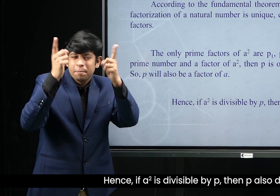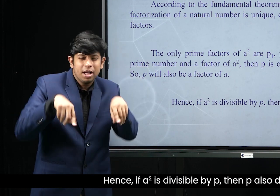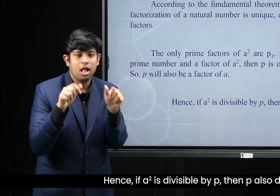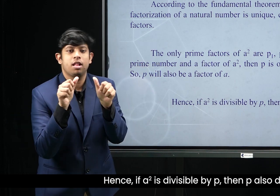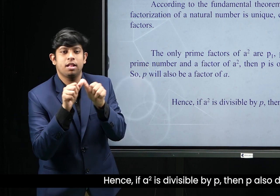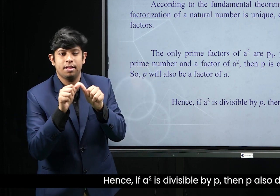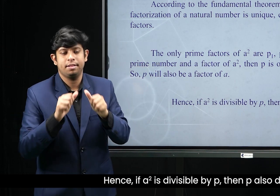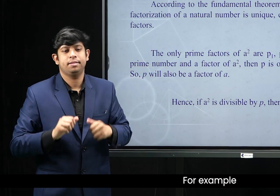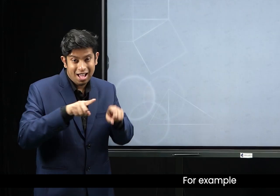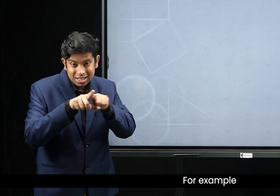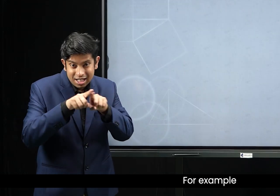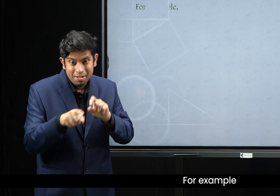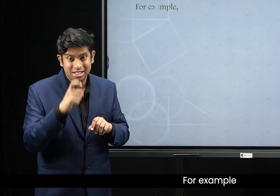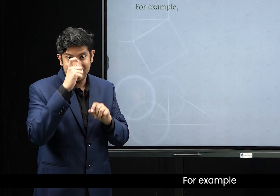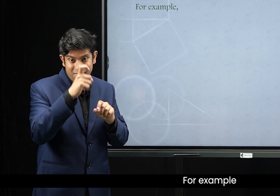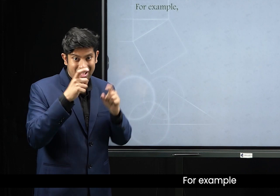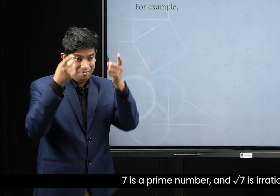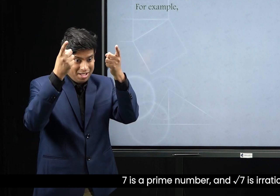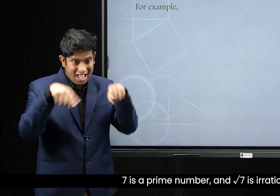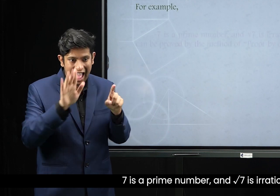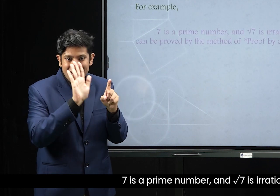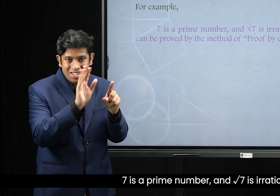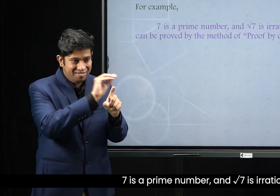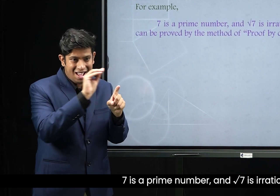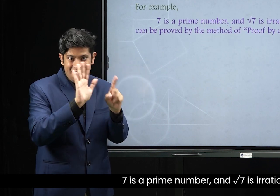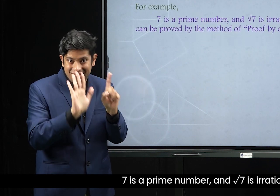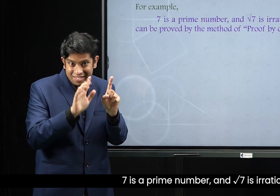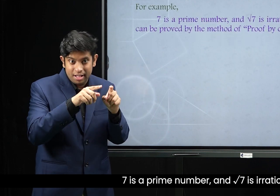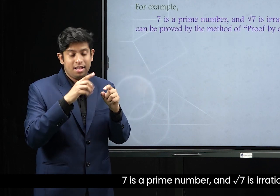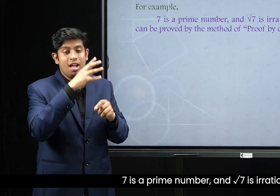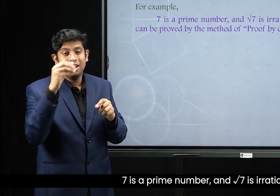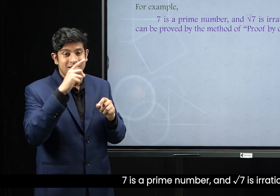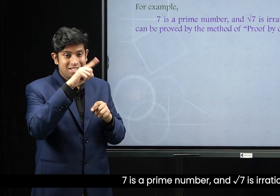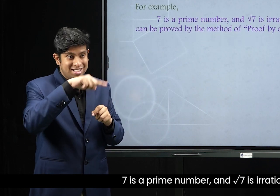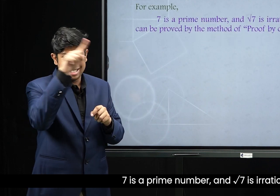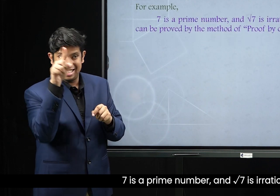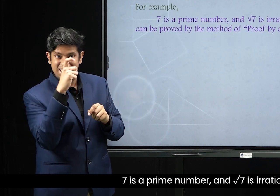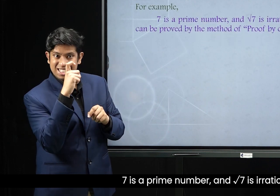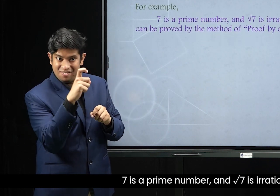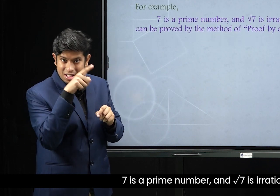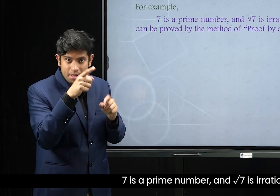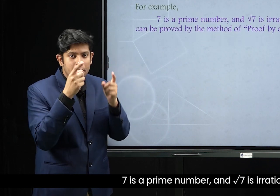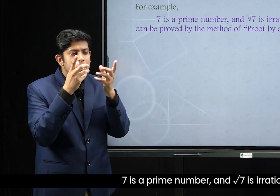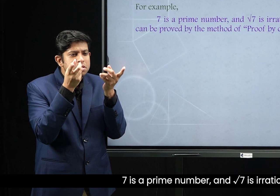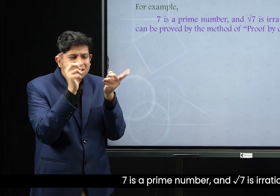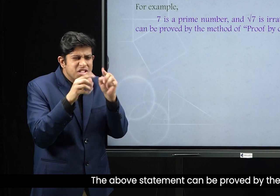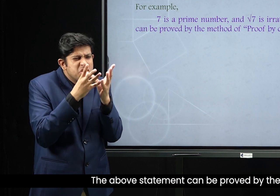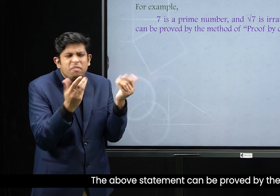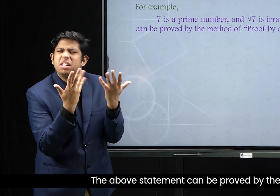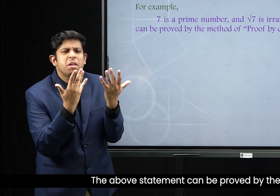a. For example, 7 is a prime number and root 7 is irrational. The above